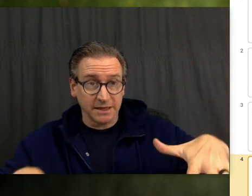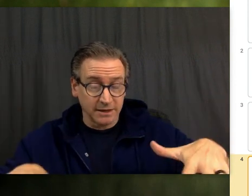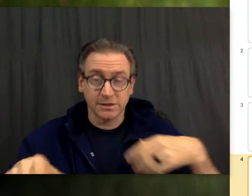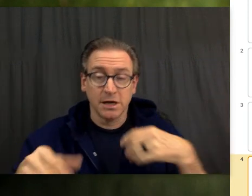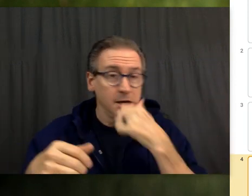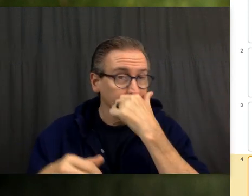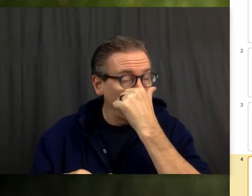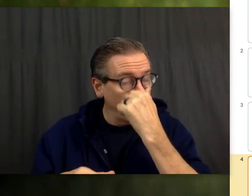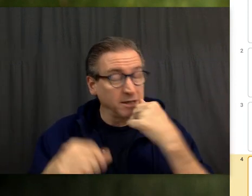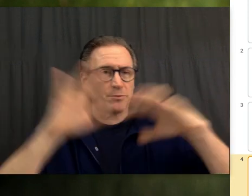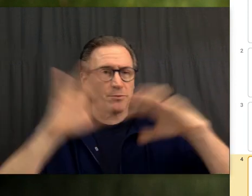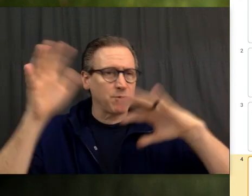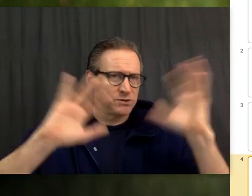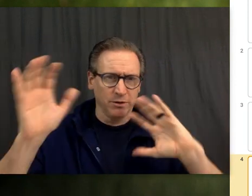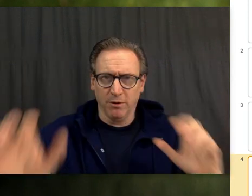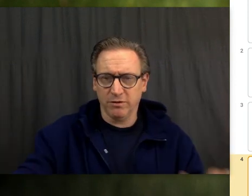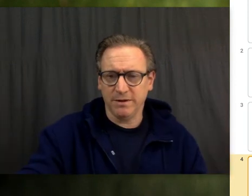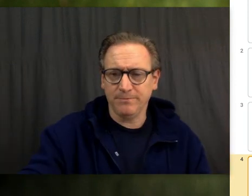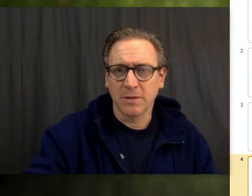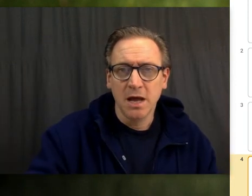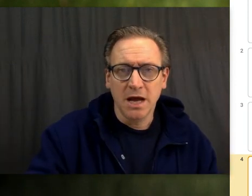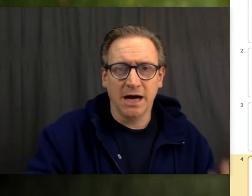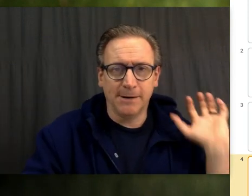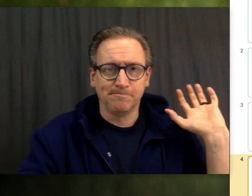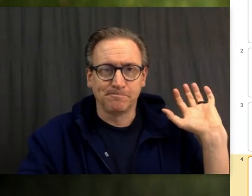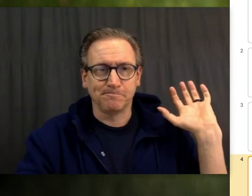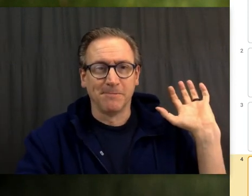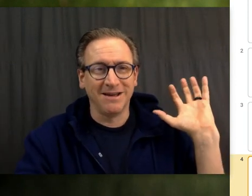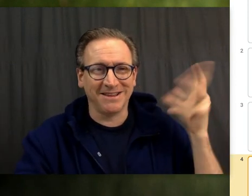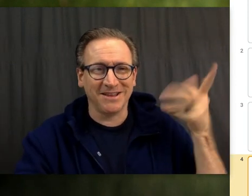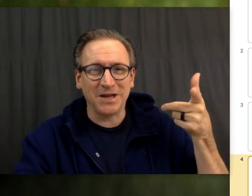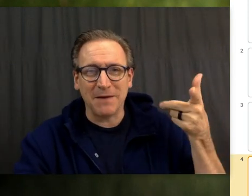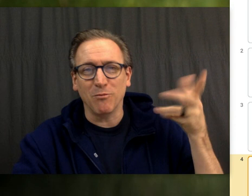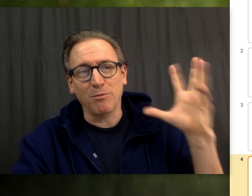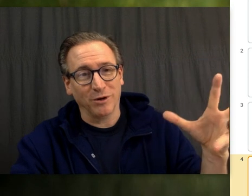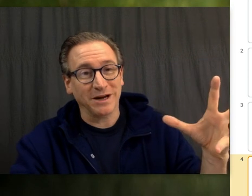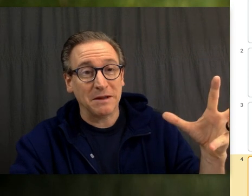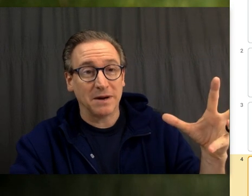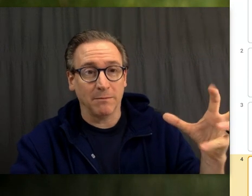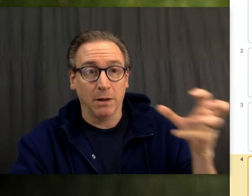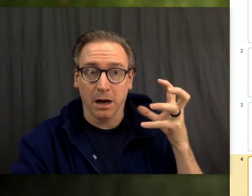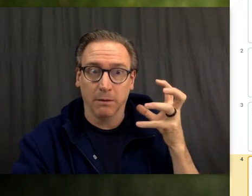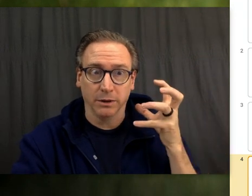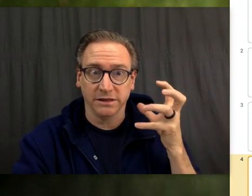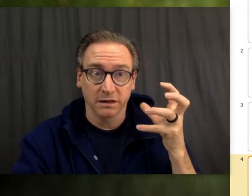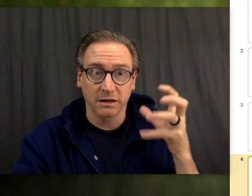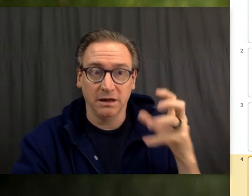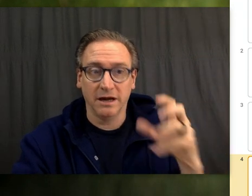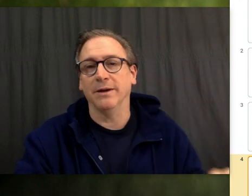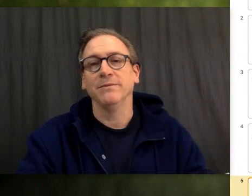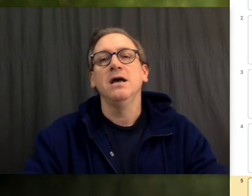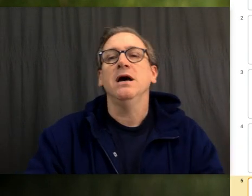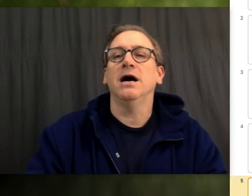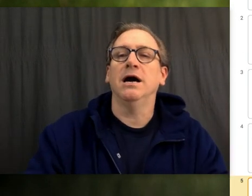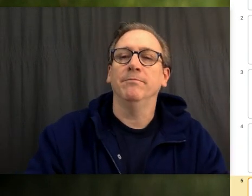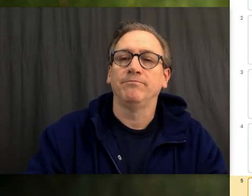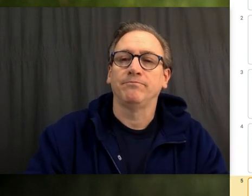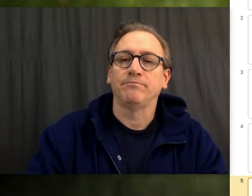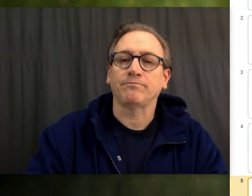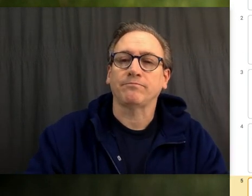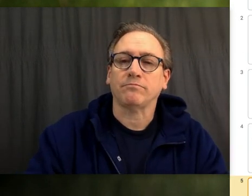placing things. So it's good to practice with both of them. The only game more boring than not Monopoly. So anyway,